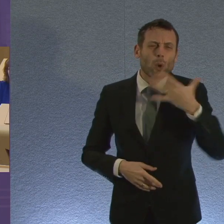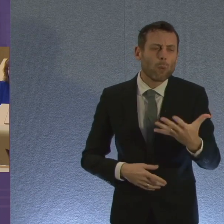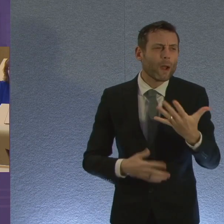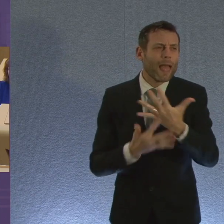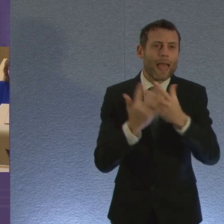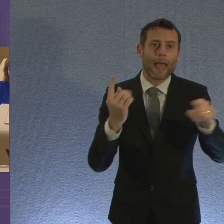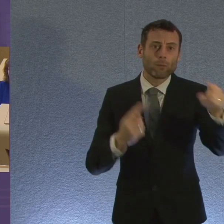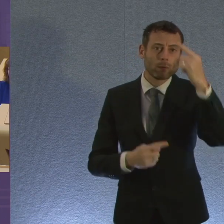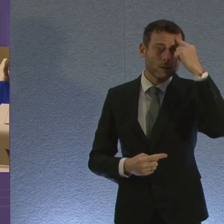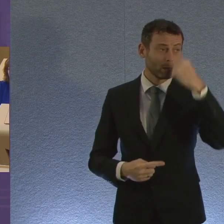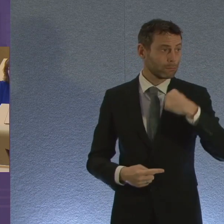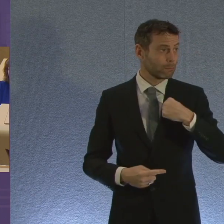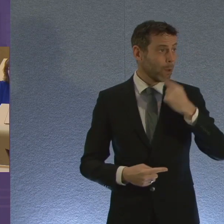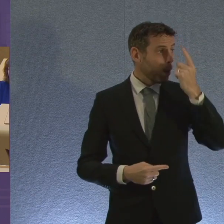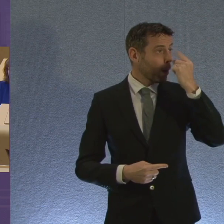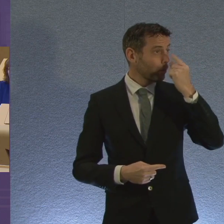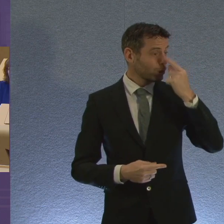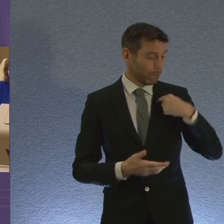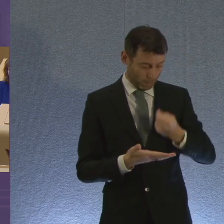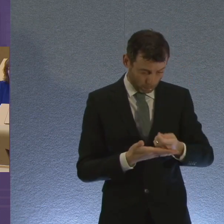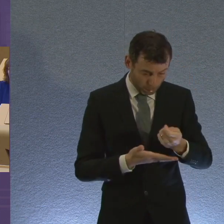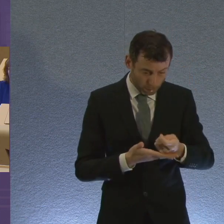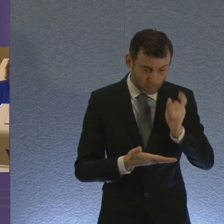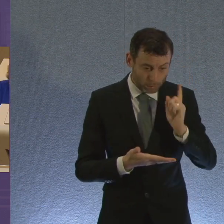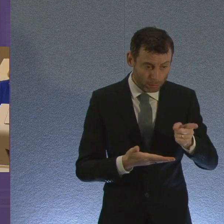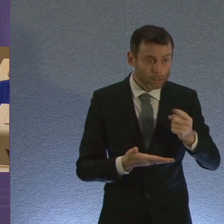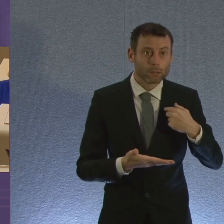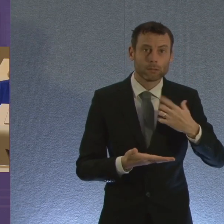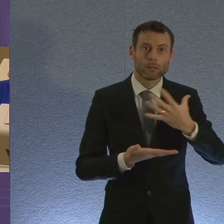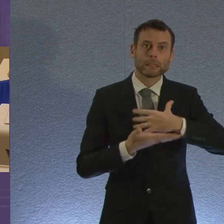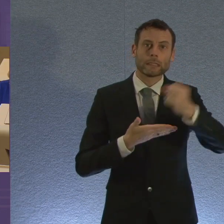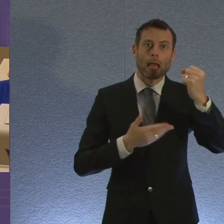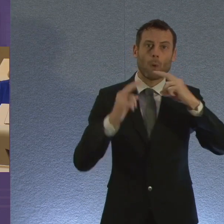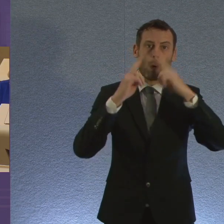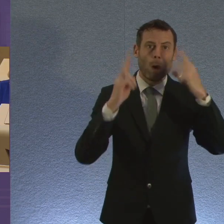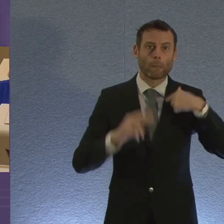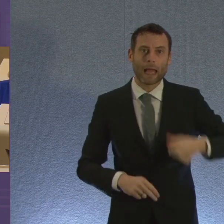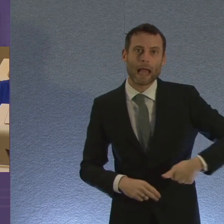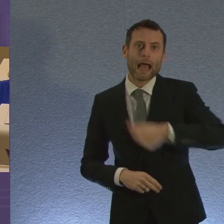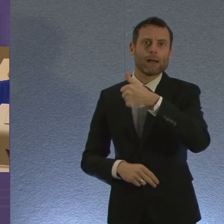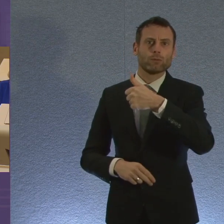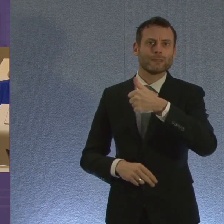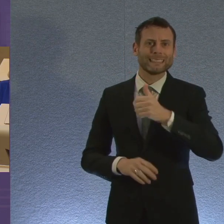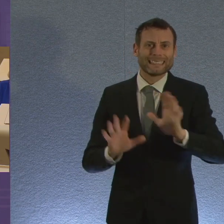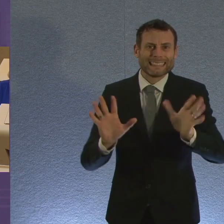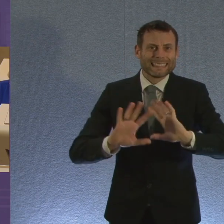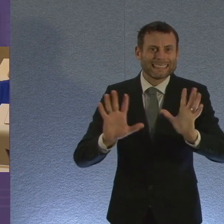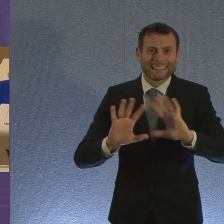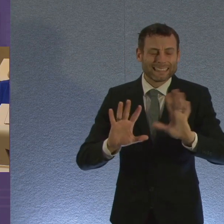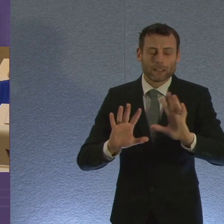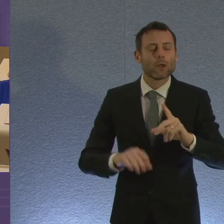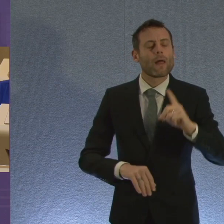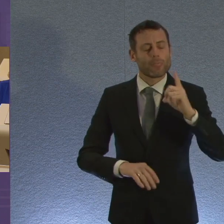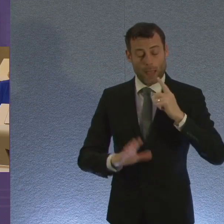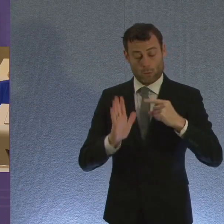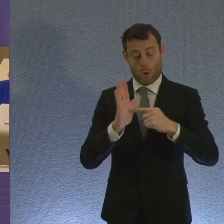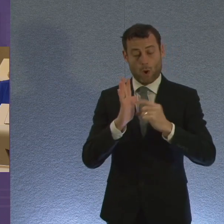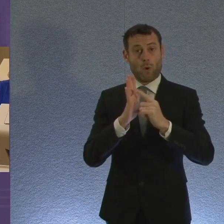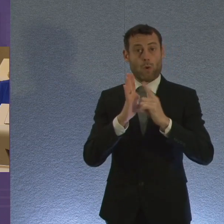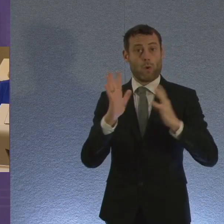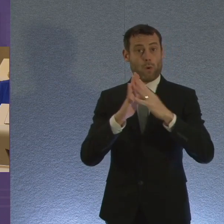lose their home because of an unparalleled public health emergency. And that is why we're introducing provisions in this